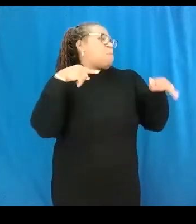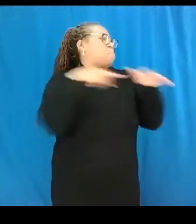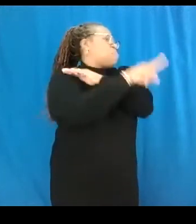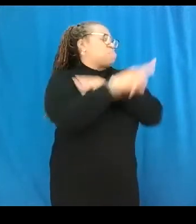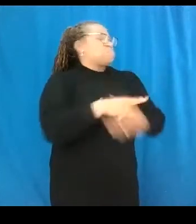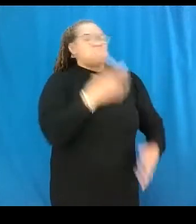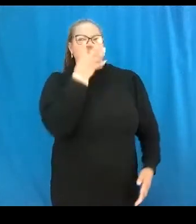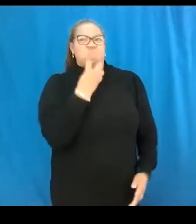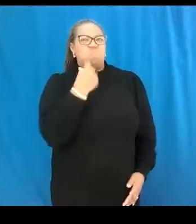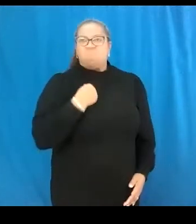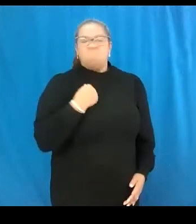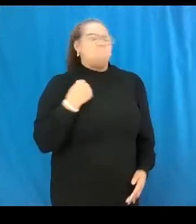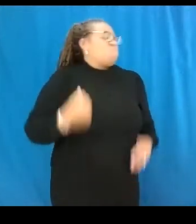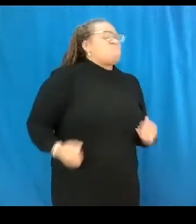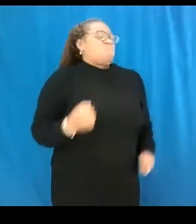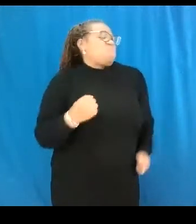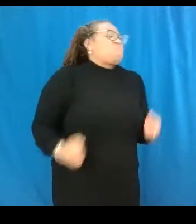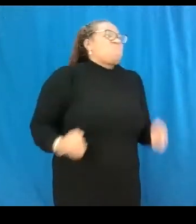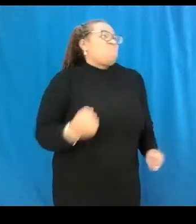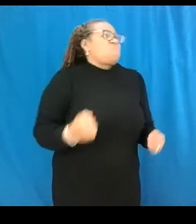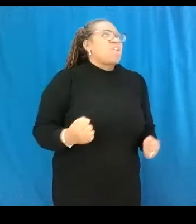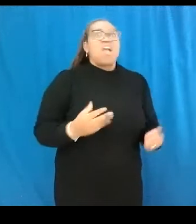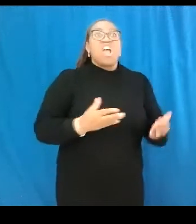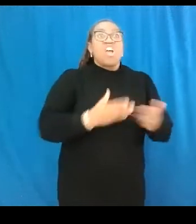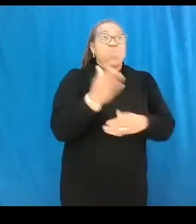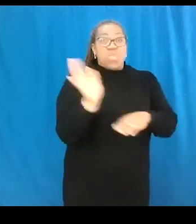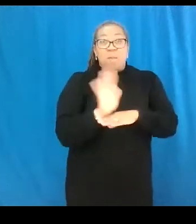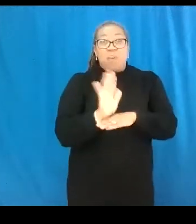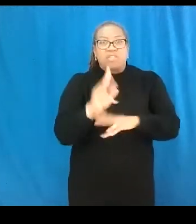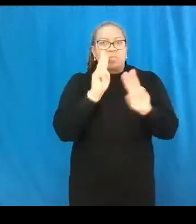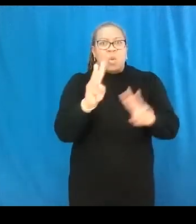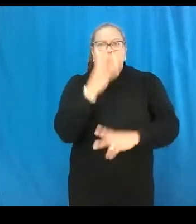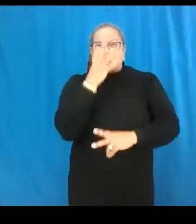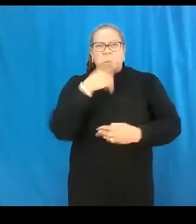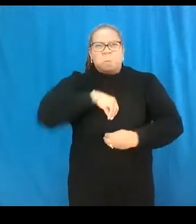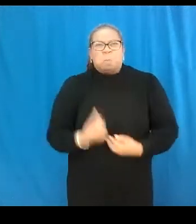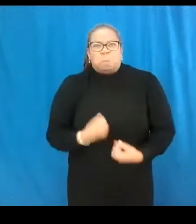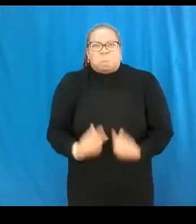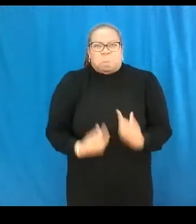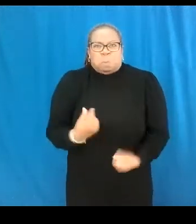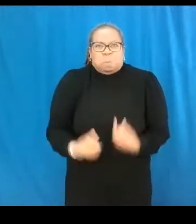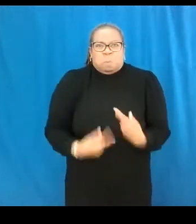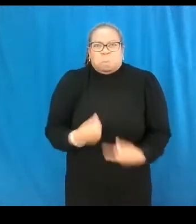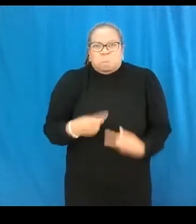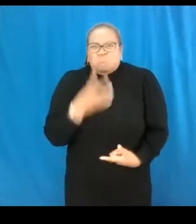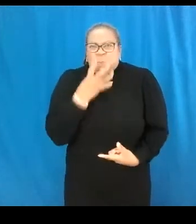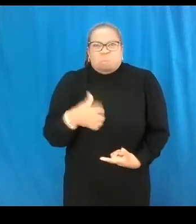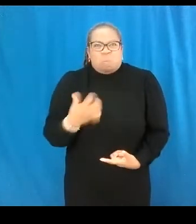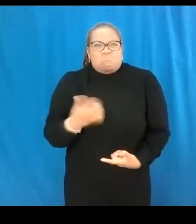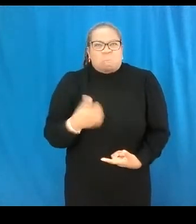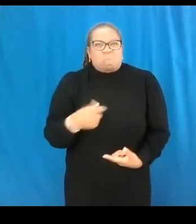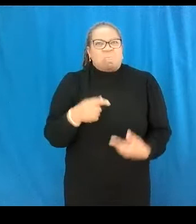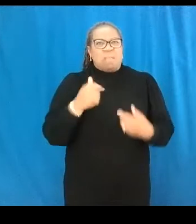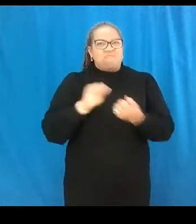And honestly, during that film, I couldn't concentrate. I was just so filled with anger and rage. And I looked over to